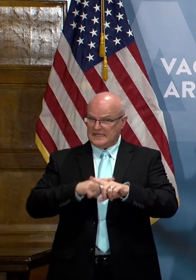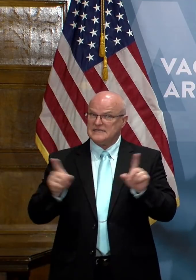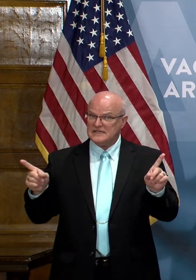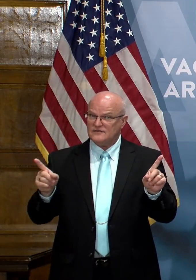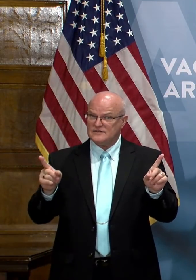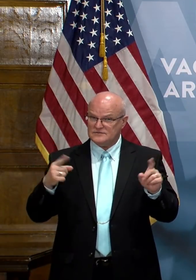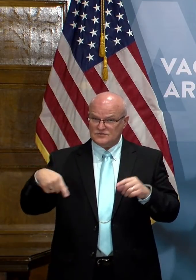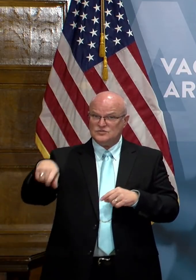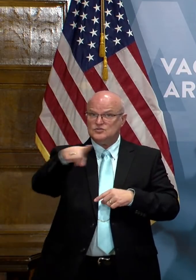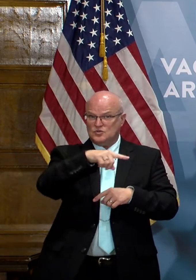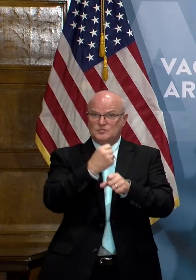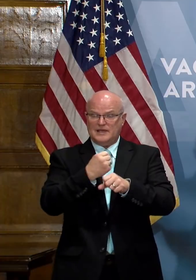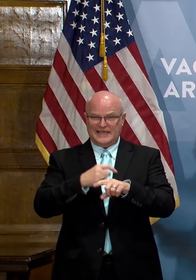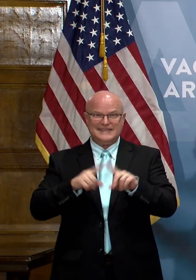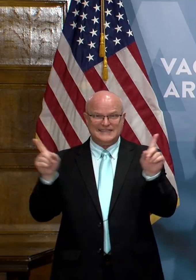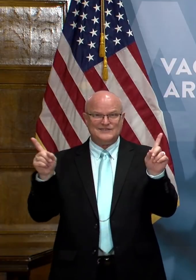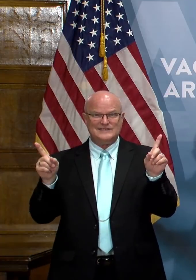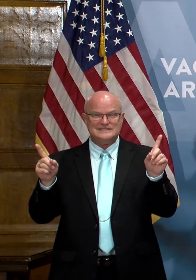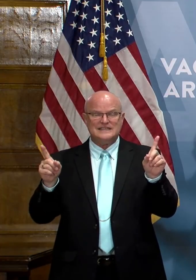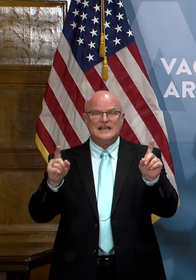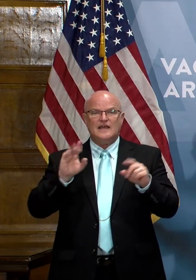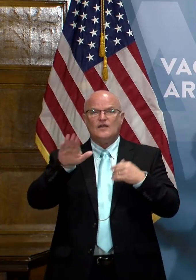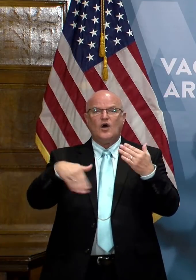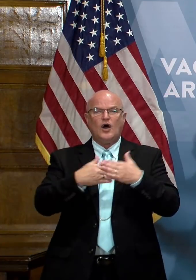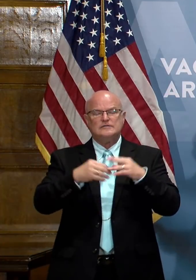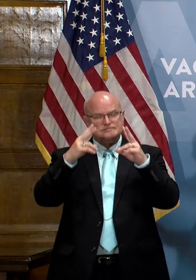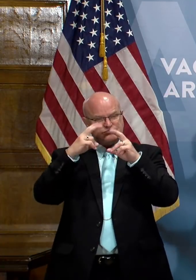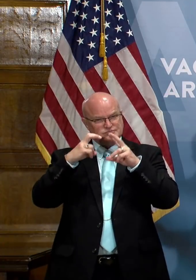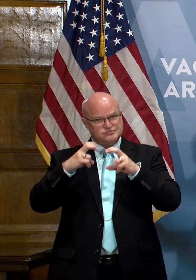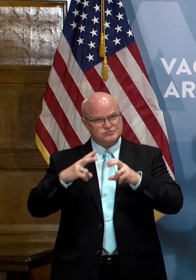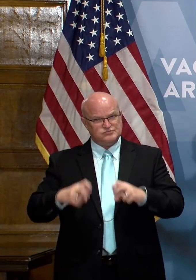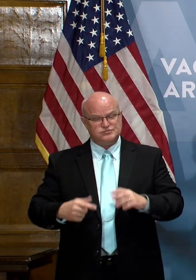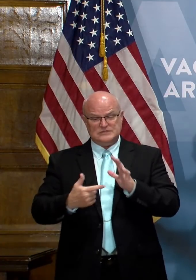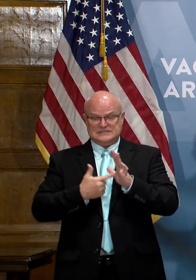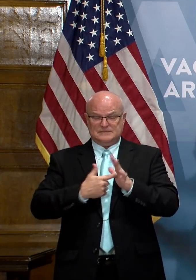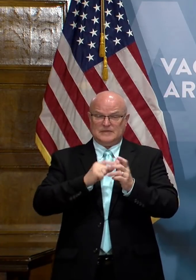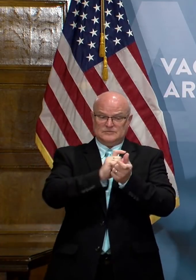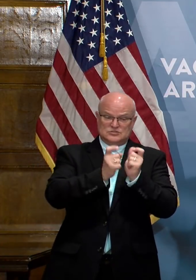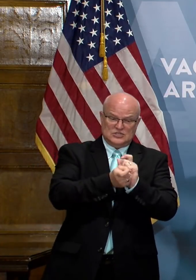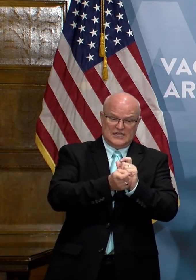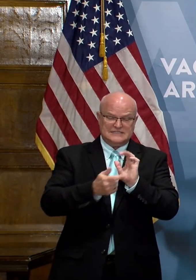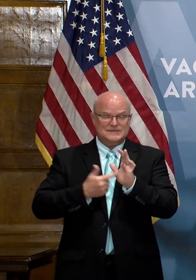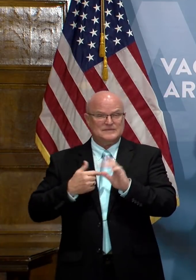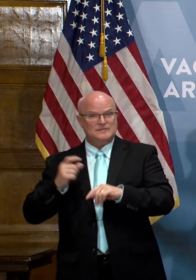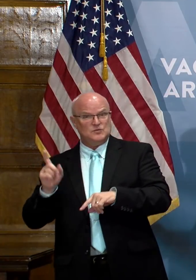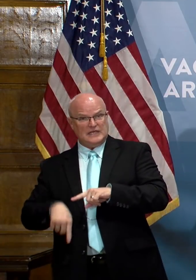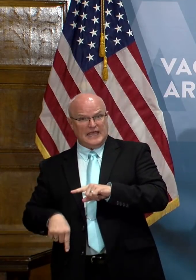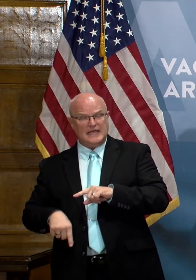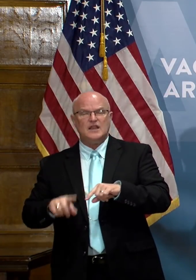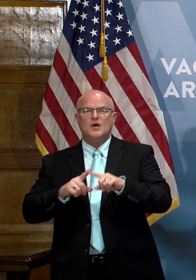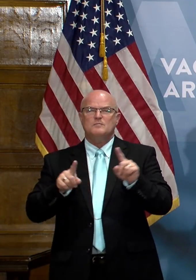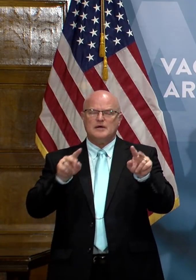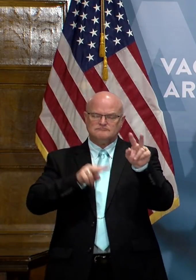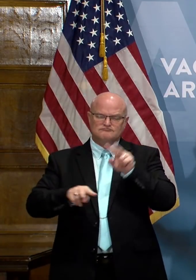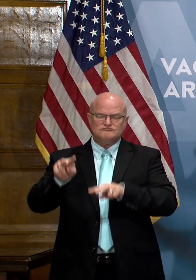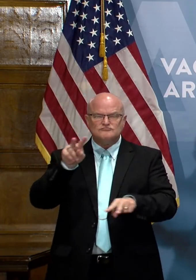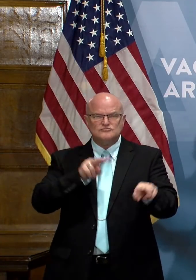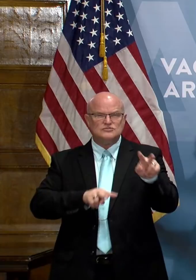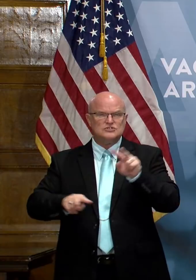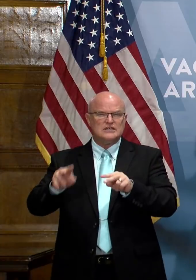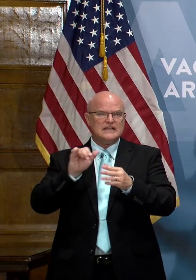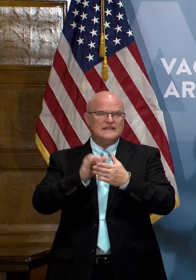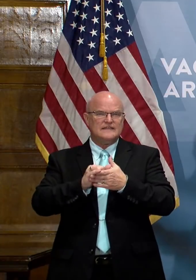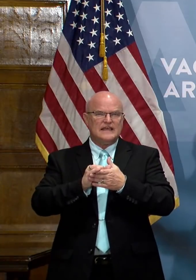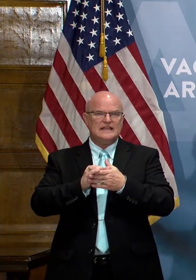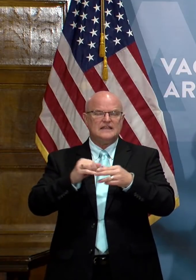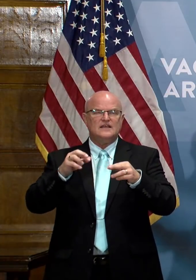difference, and they're all examined. Sometimes we can make the change, sometimes we can't, but we're looking at those. And